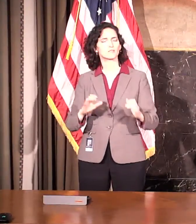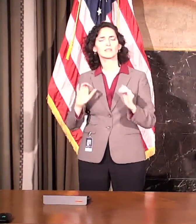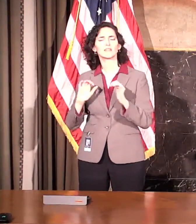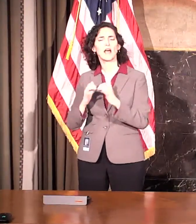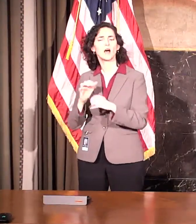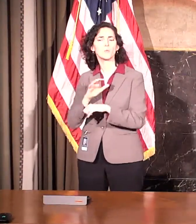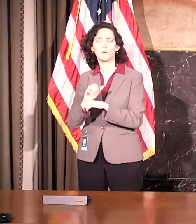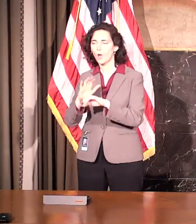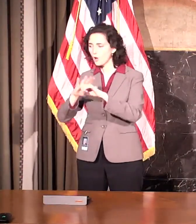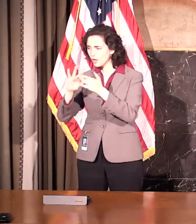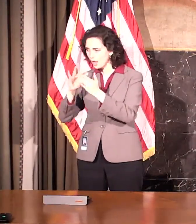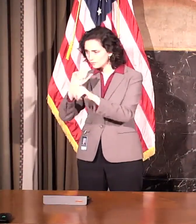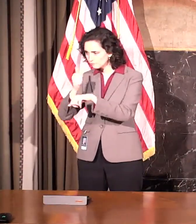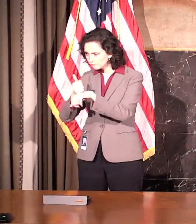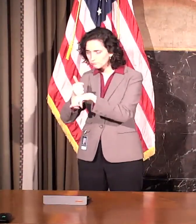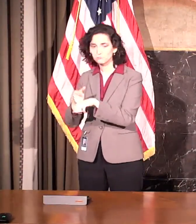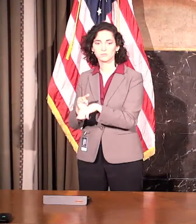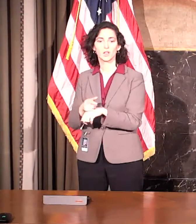to